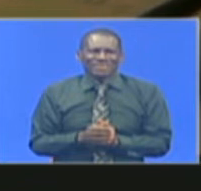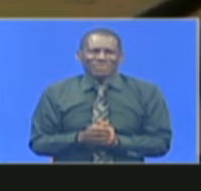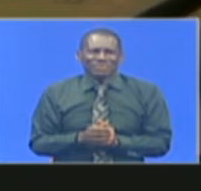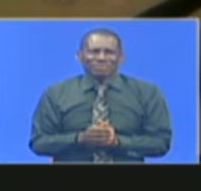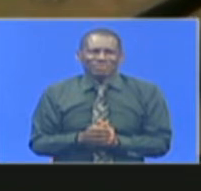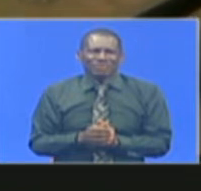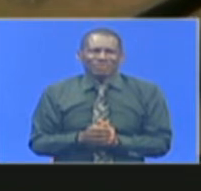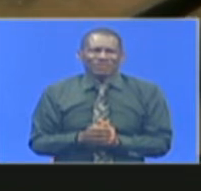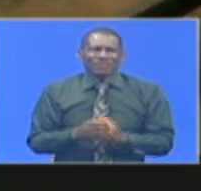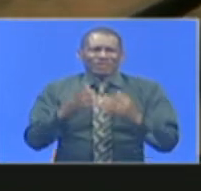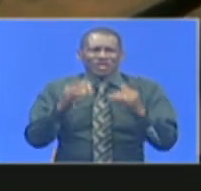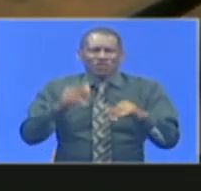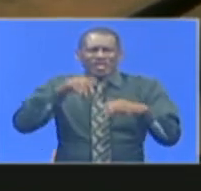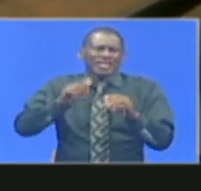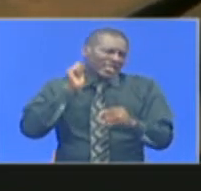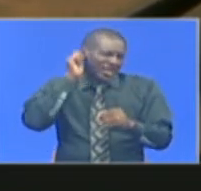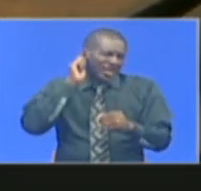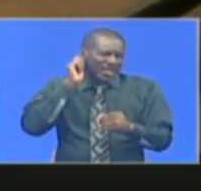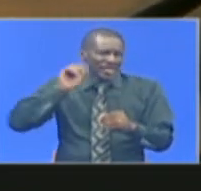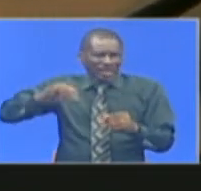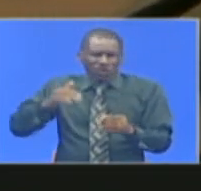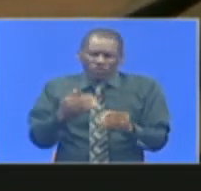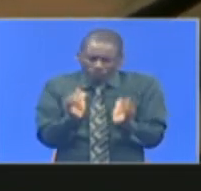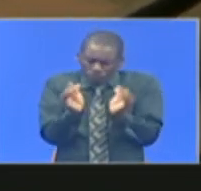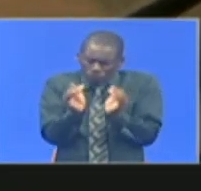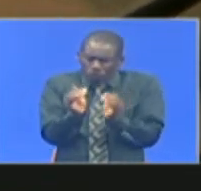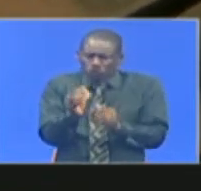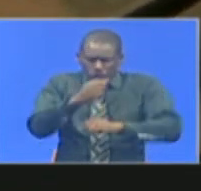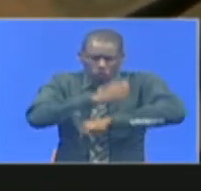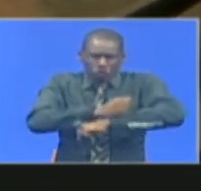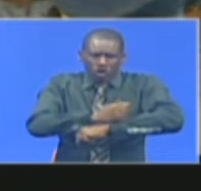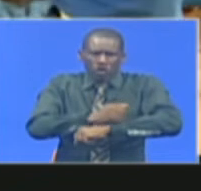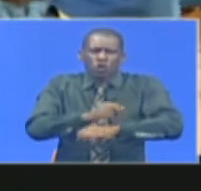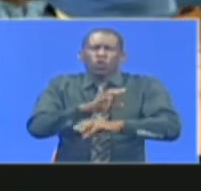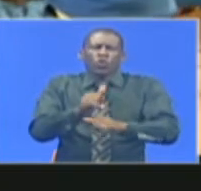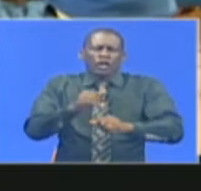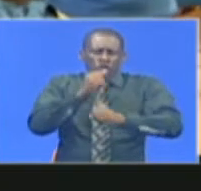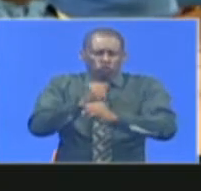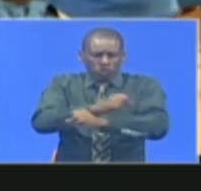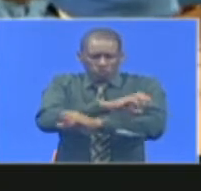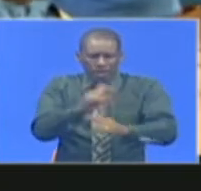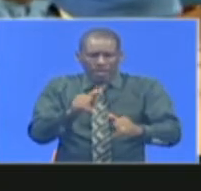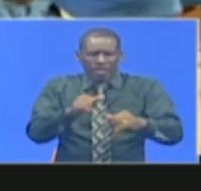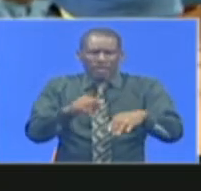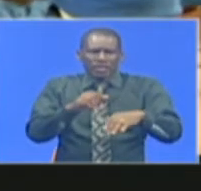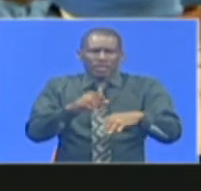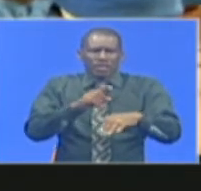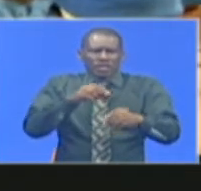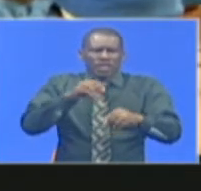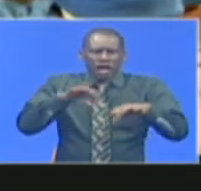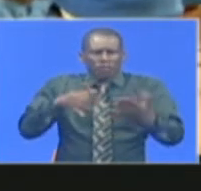Nestled deep in Nandi County is a little-known school that is making big strides when it comes to